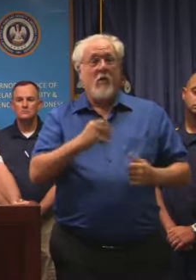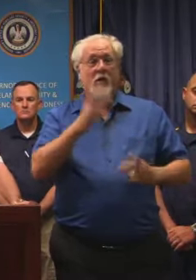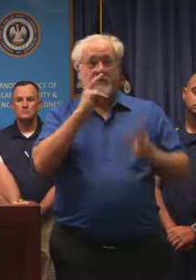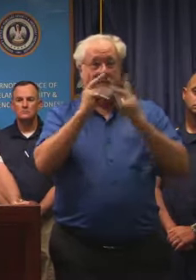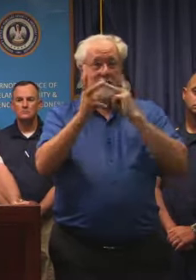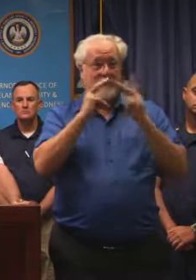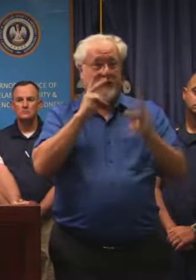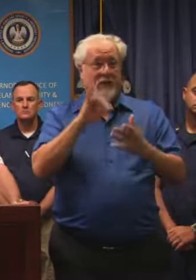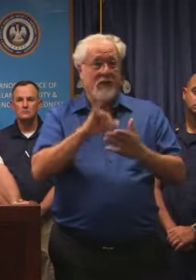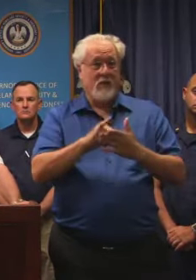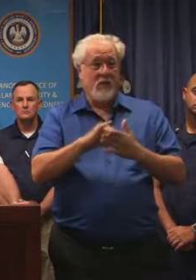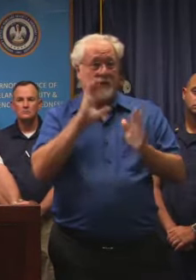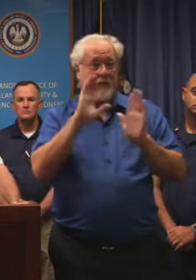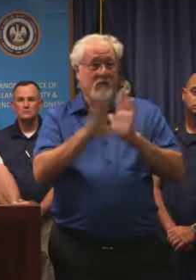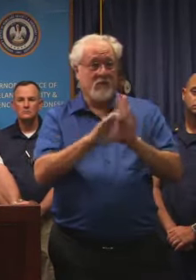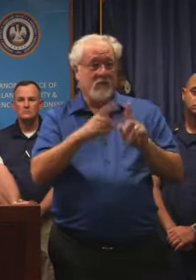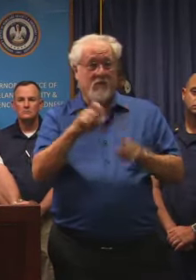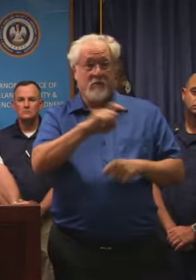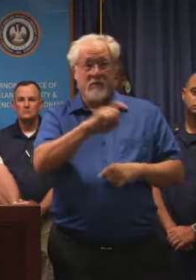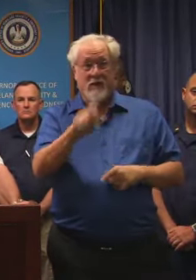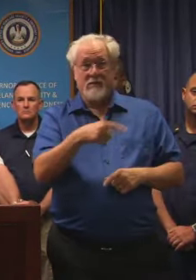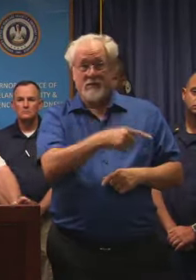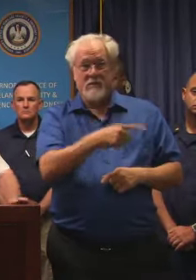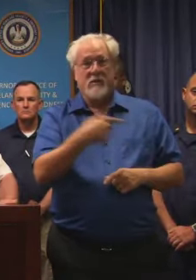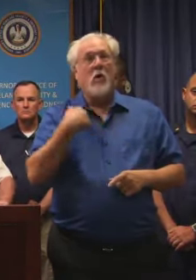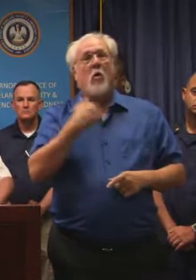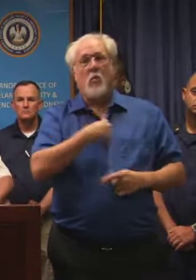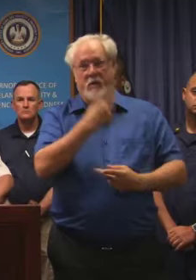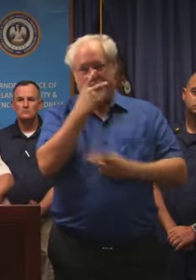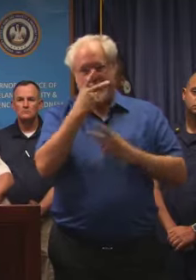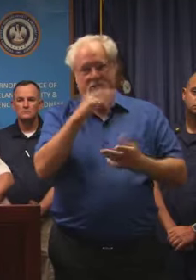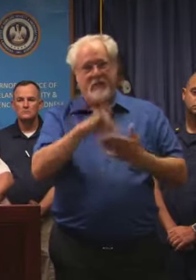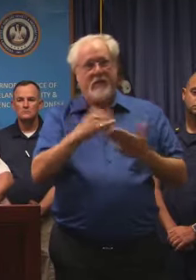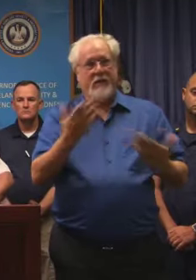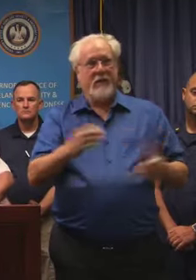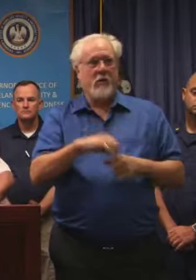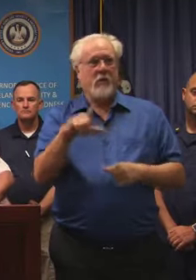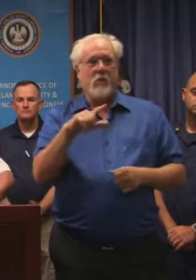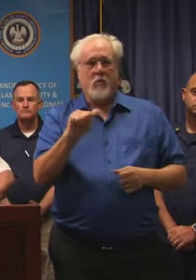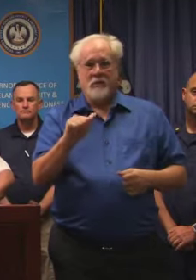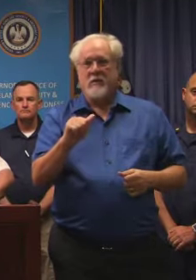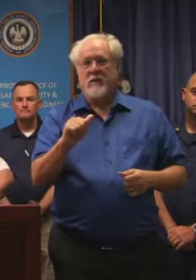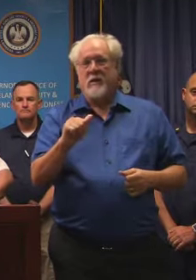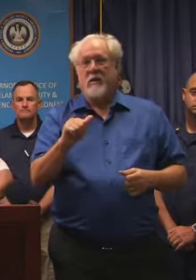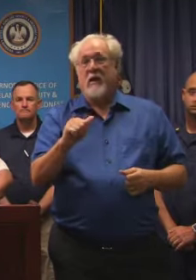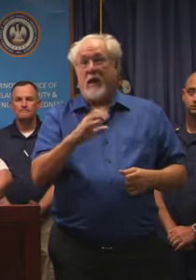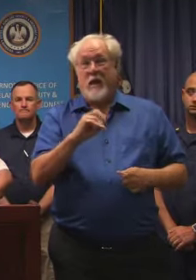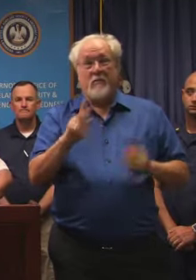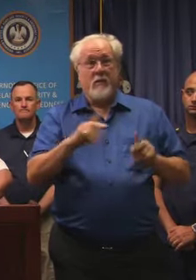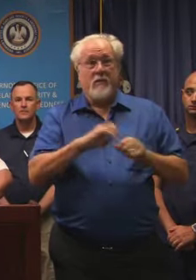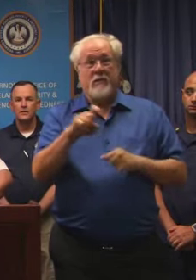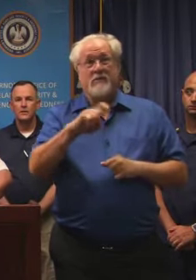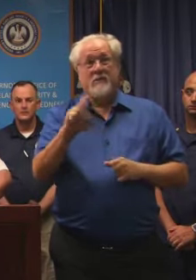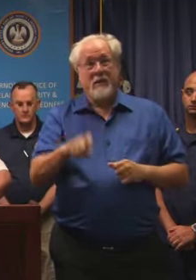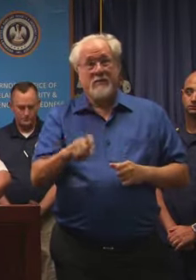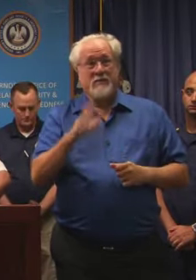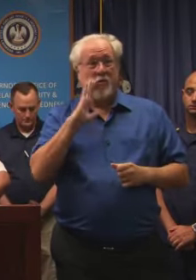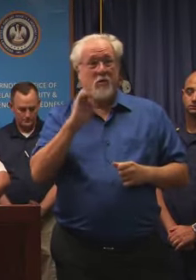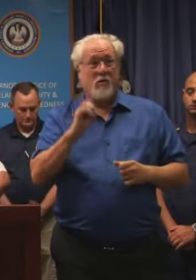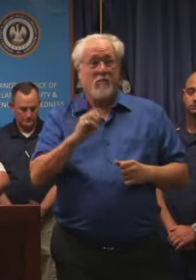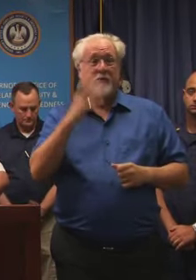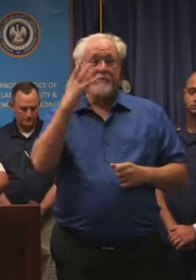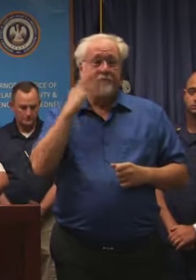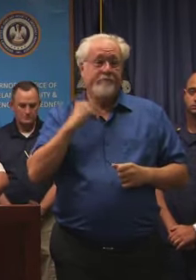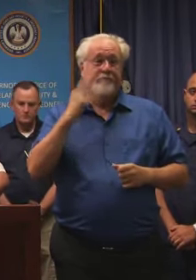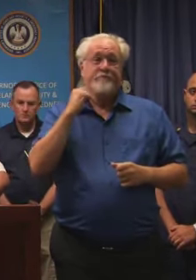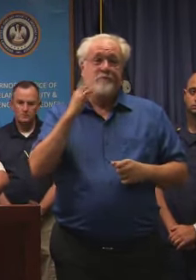those images coming out of Texas, and we've seen an awful lot of that here in Louisiana, and the folks in Texas are going to be going through this